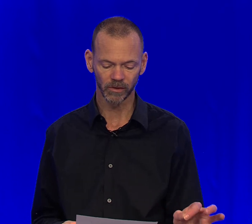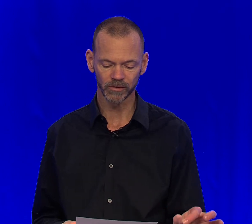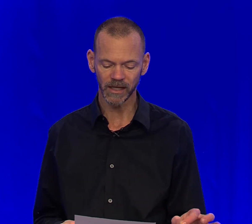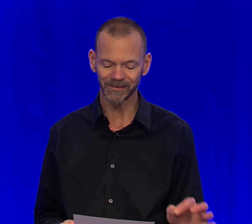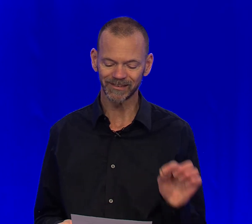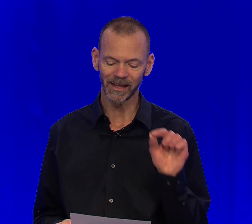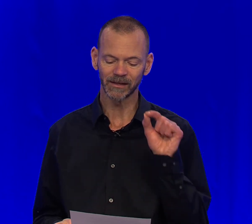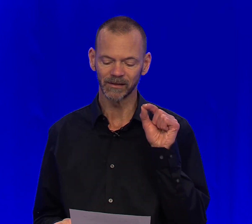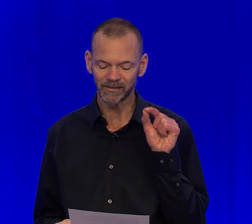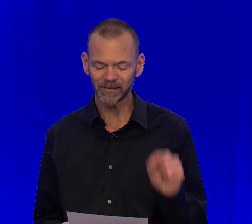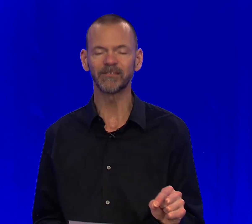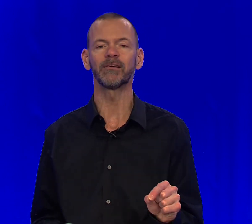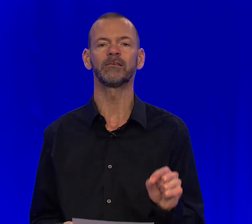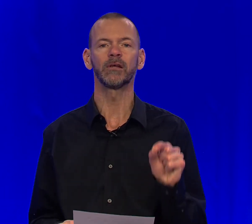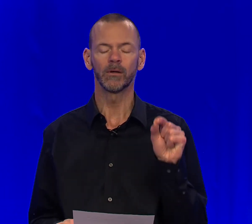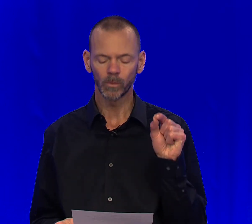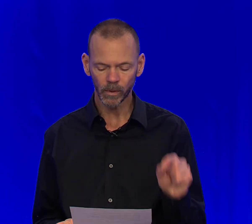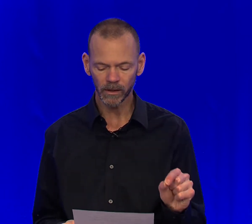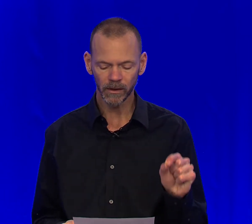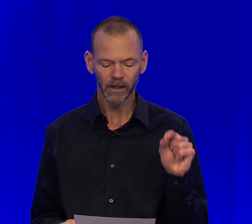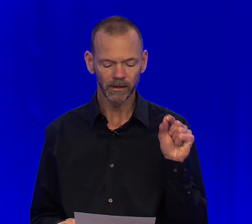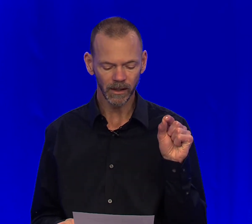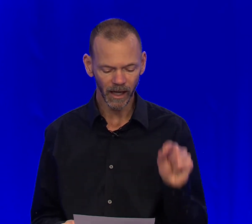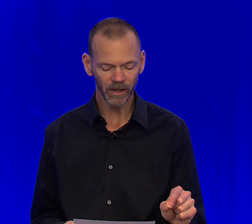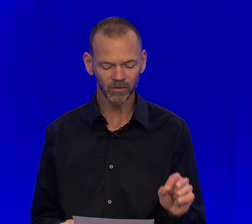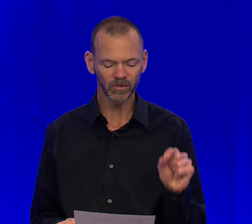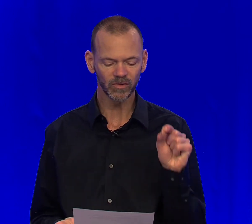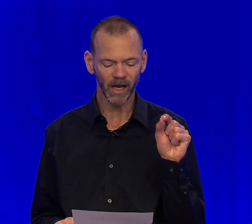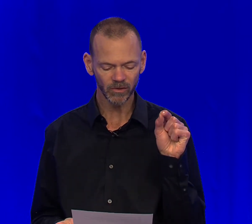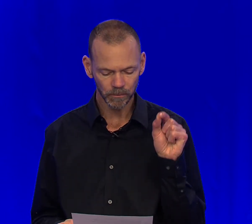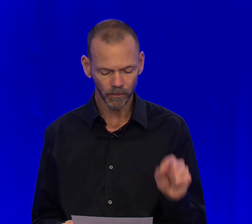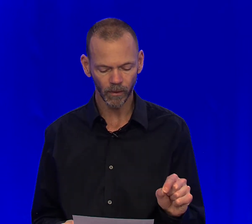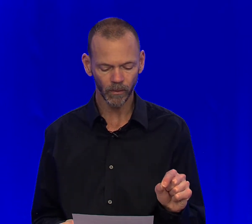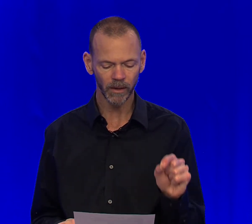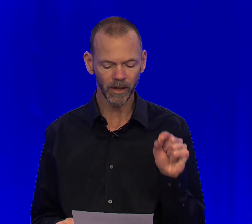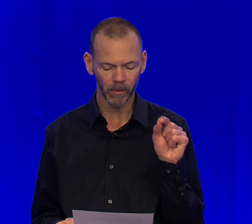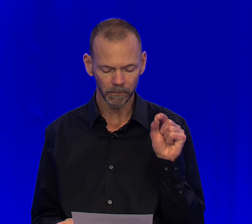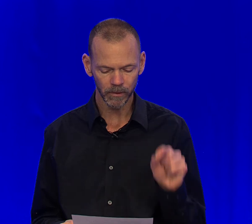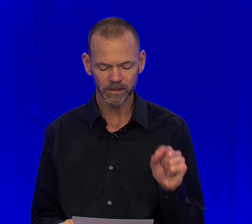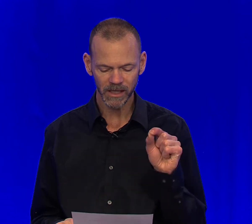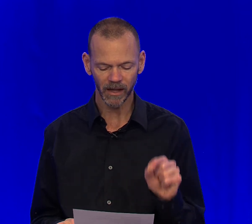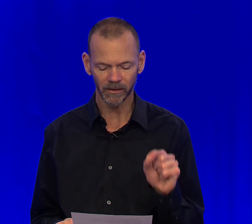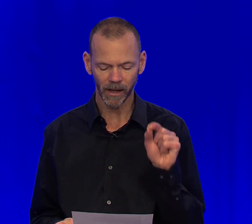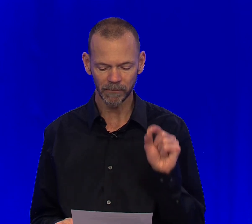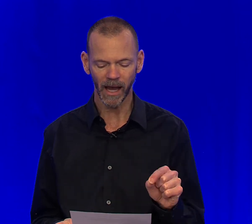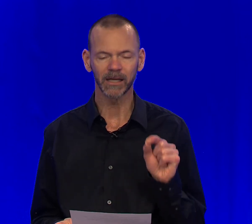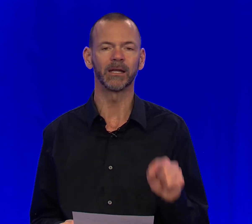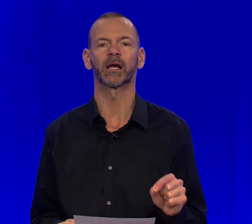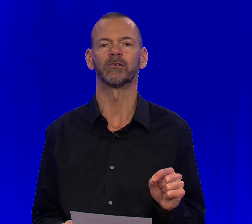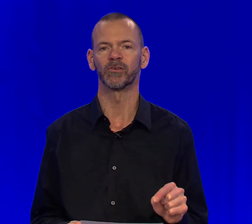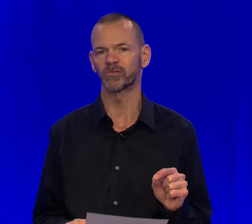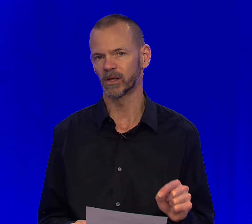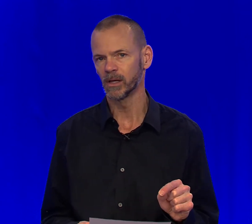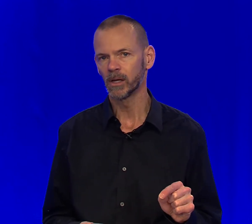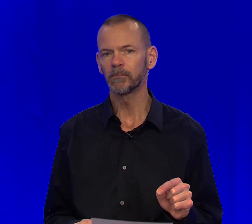did in staying consistent with the exercise program that we put together. My back and neck are virtually